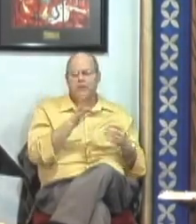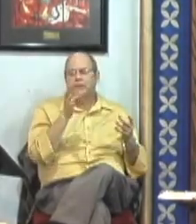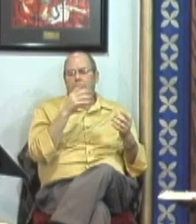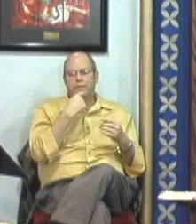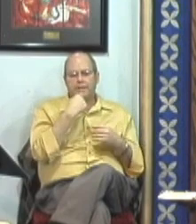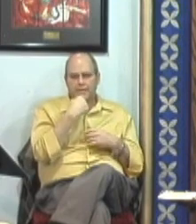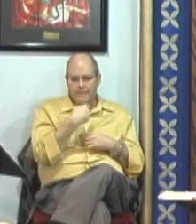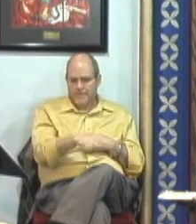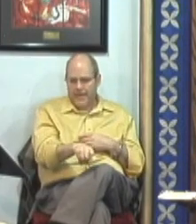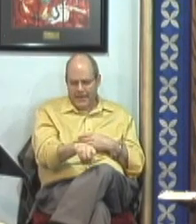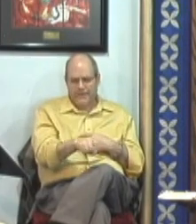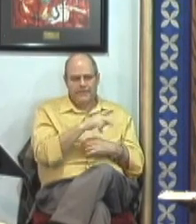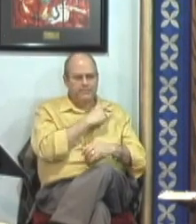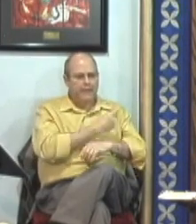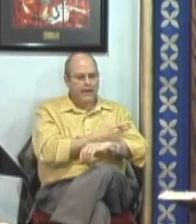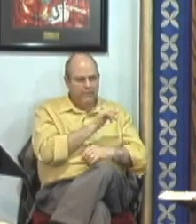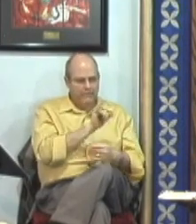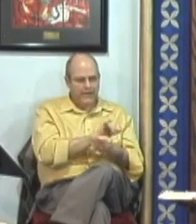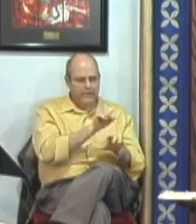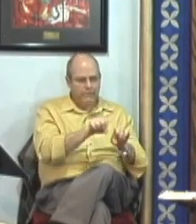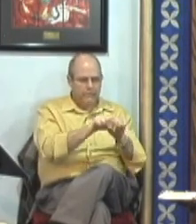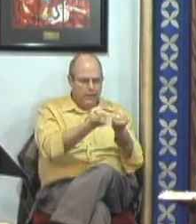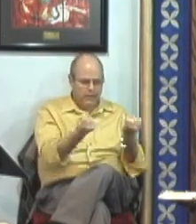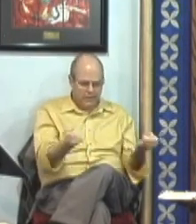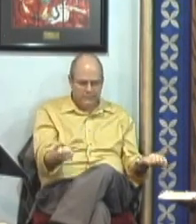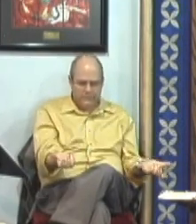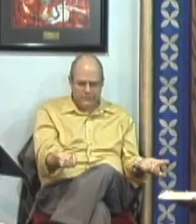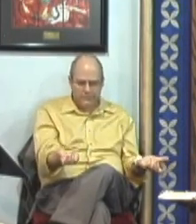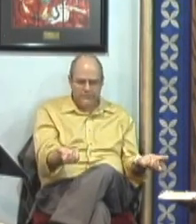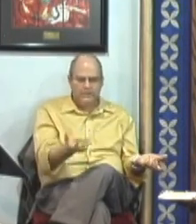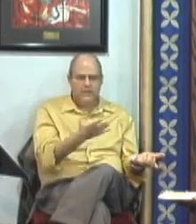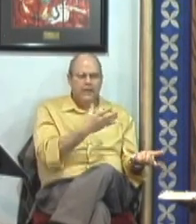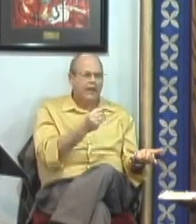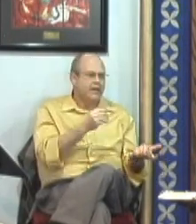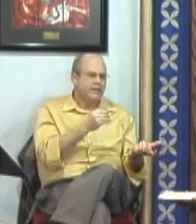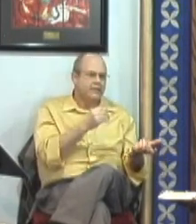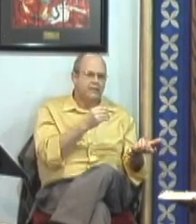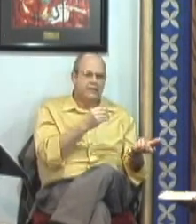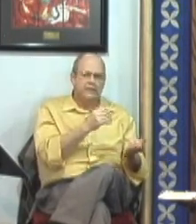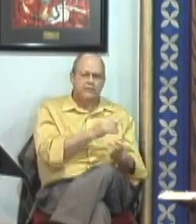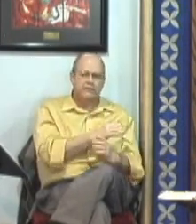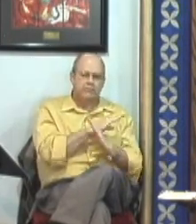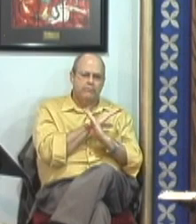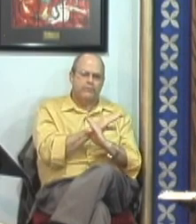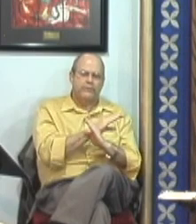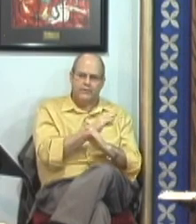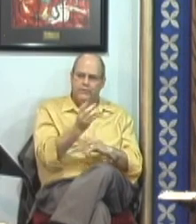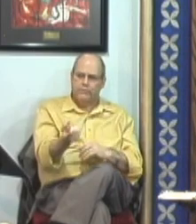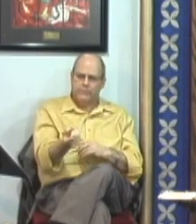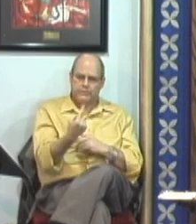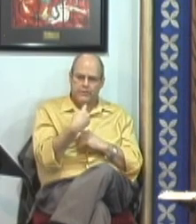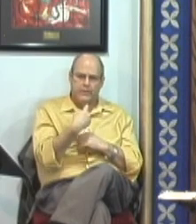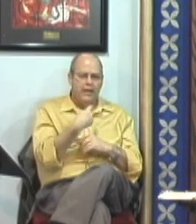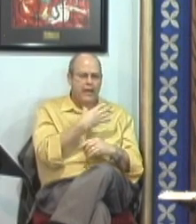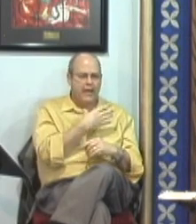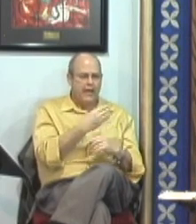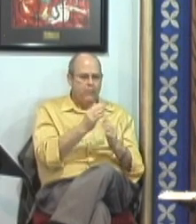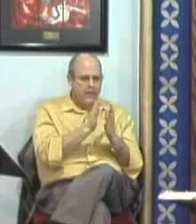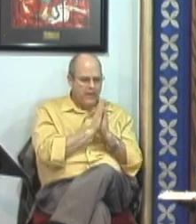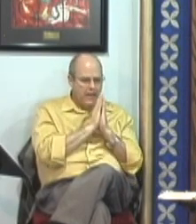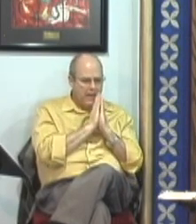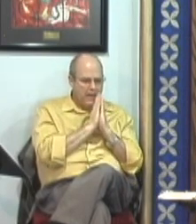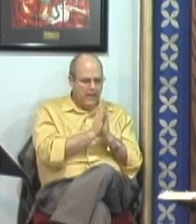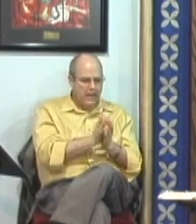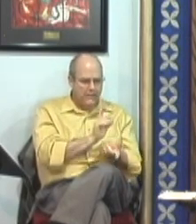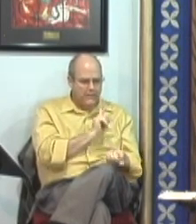we command the power of those things over us to be broken. We forbid your return. And finally, Lord, we ask that you